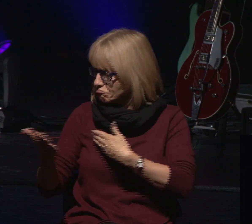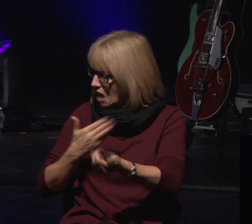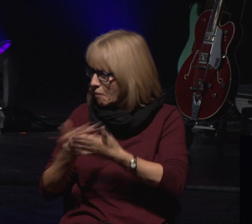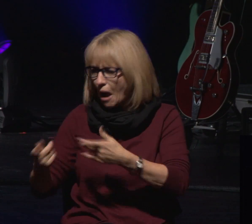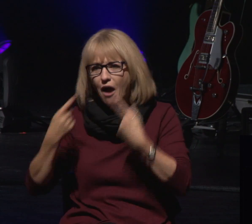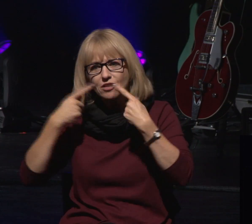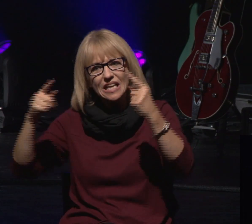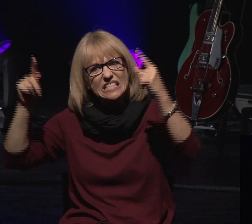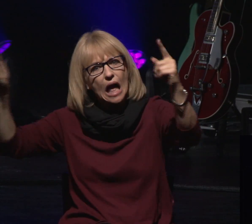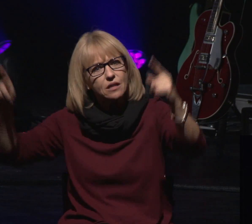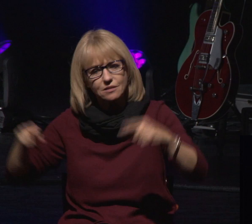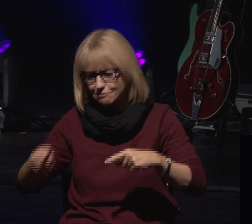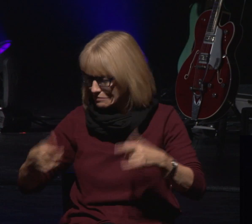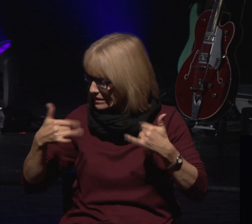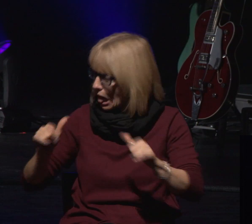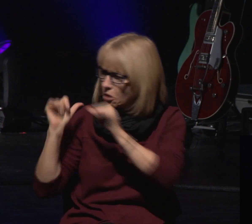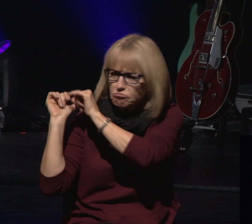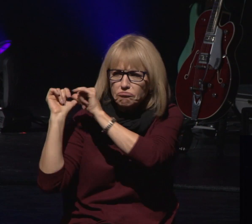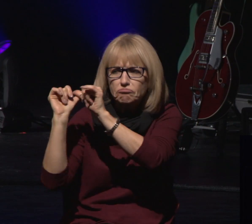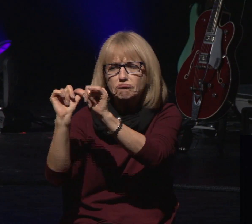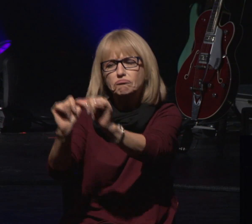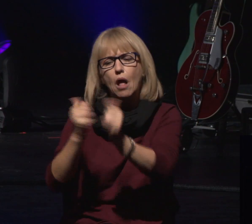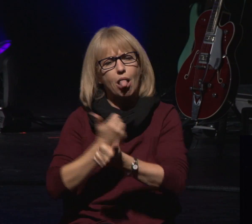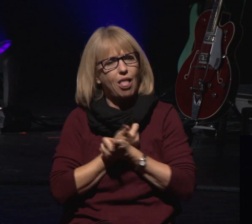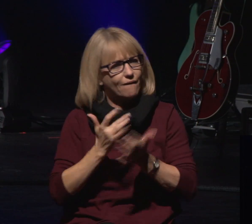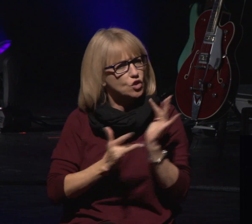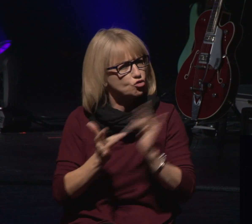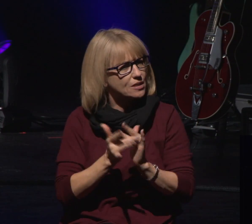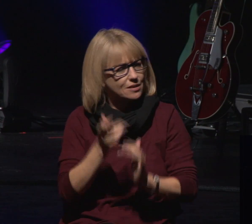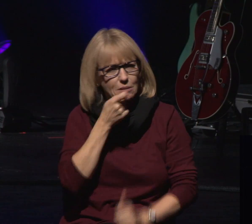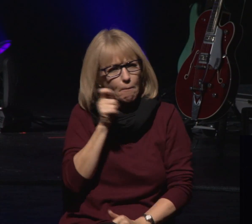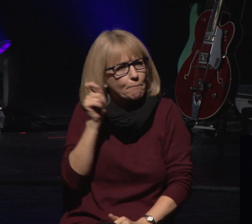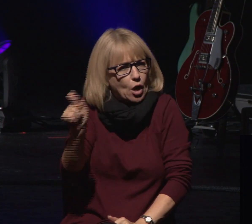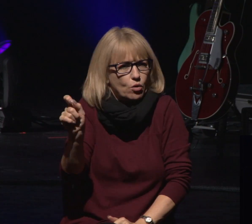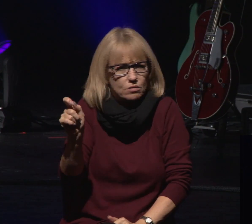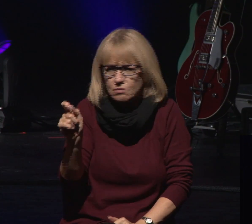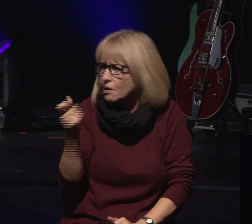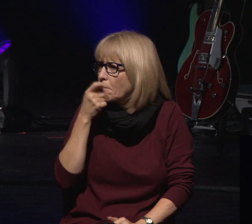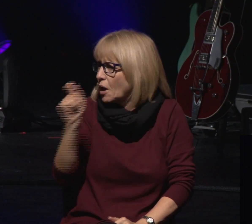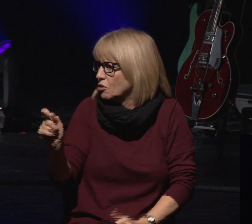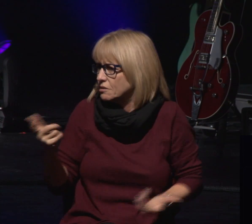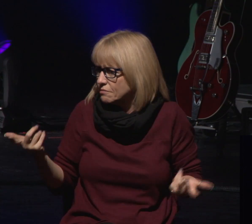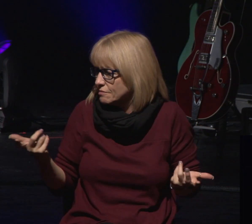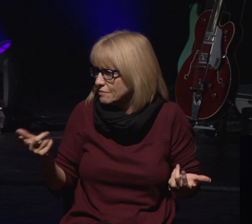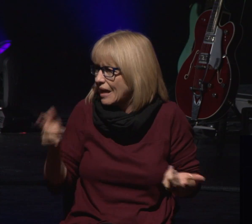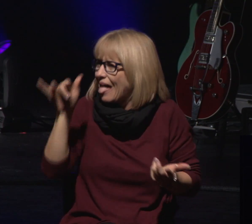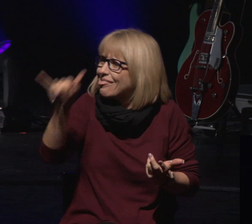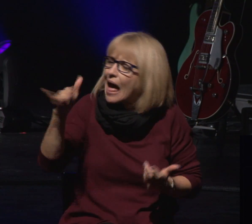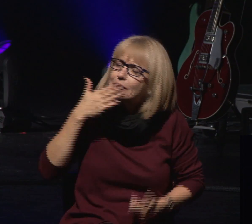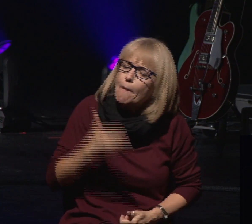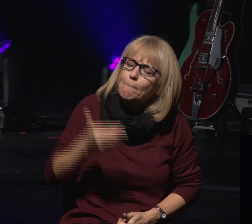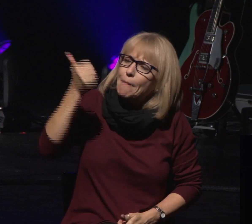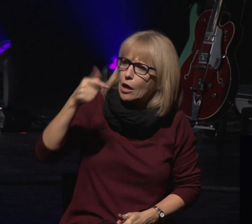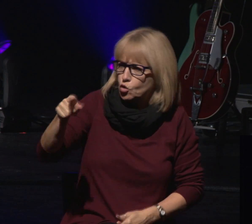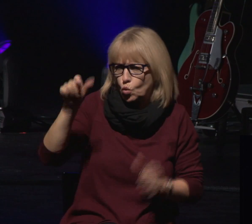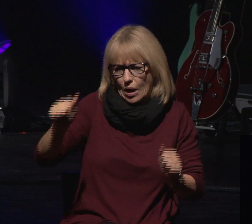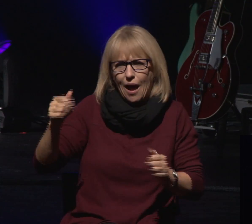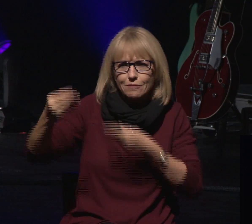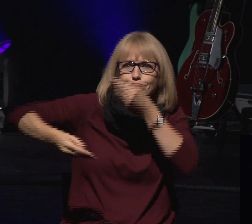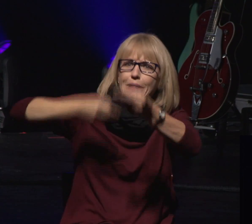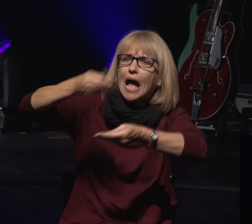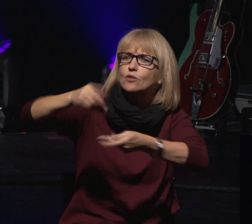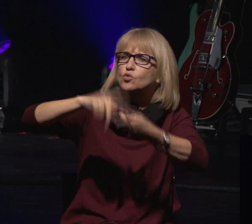she was a person who loved Jesus and believed in the providence of God. And that's the greatest thing that you can pass on to the next generation.